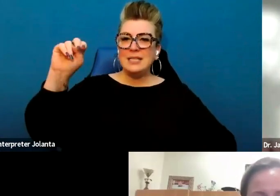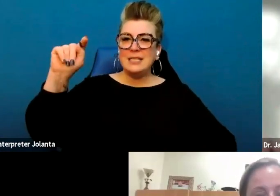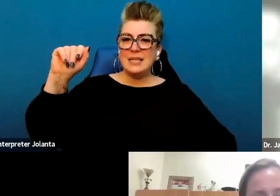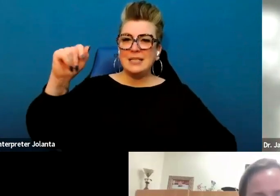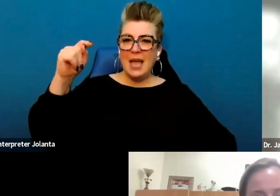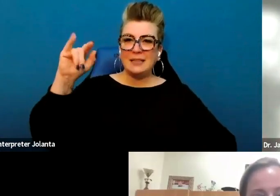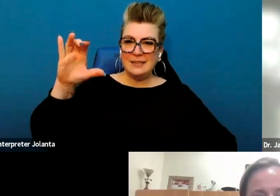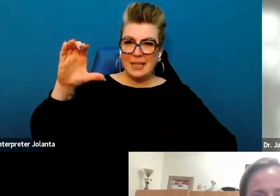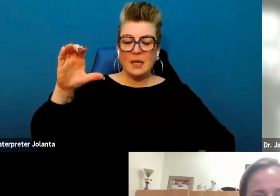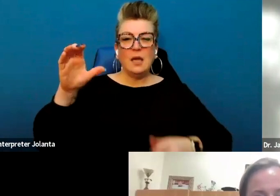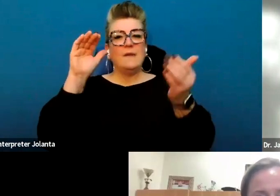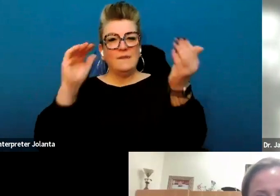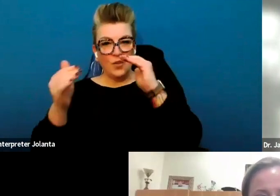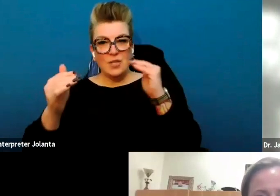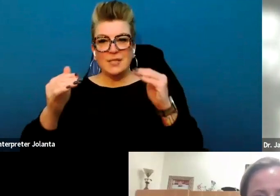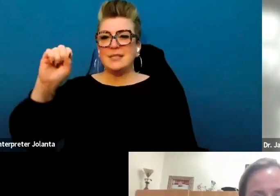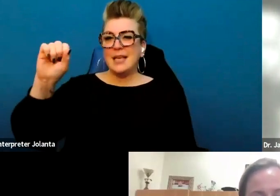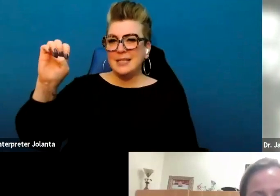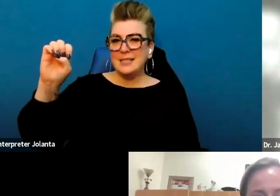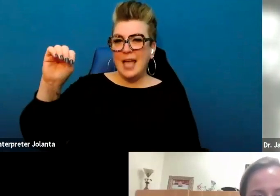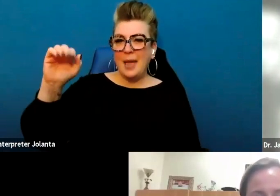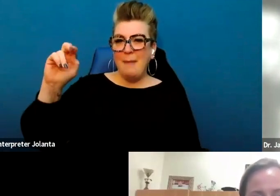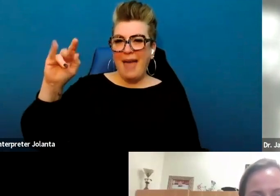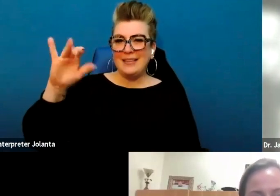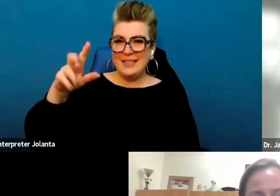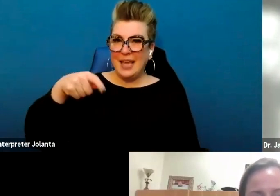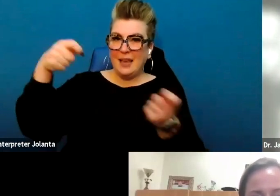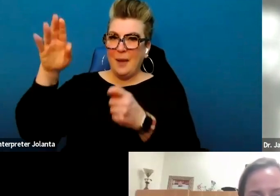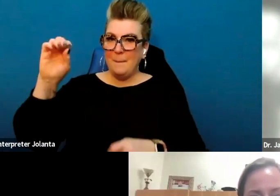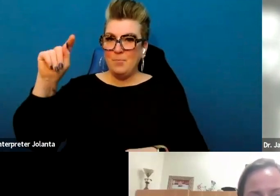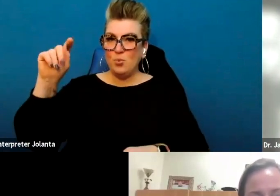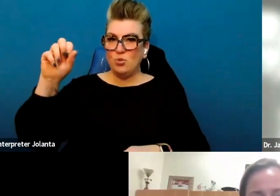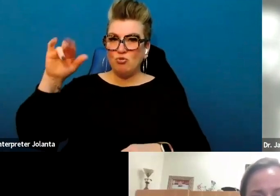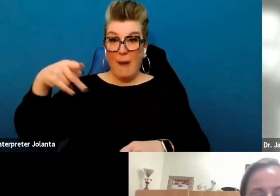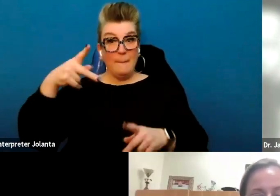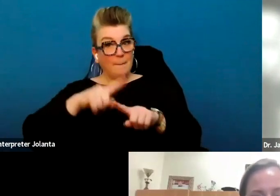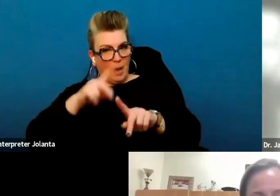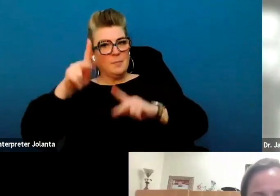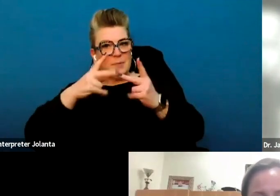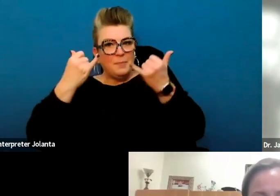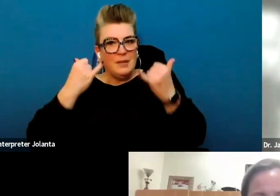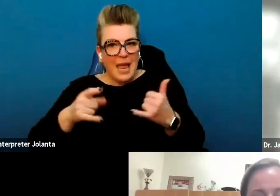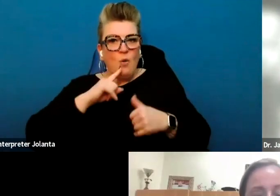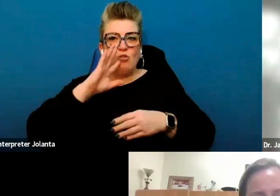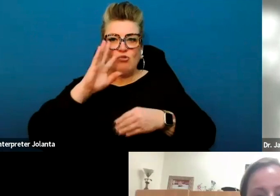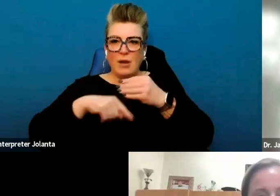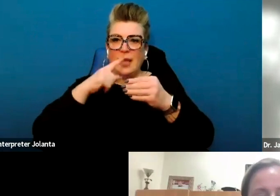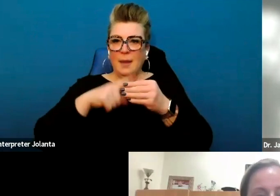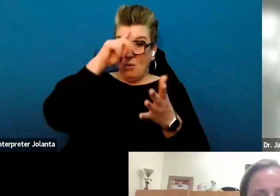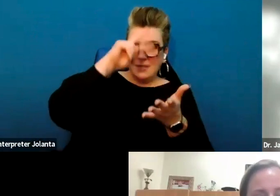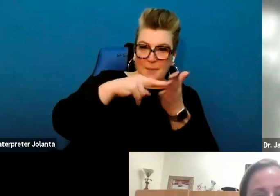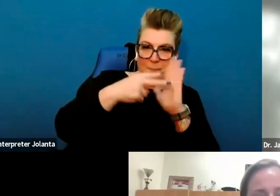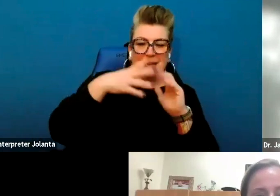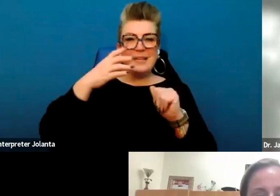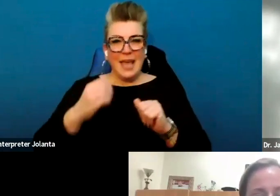semantic bootstrapping, but people have also talked about like phonological versus semantic bootstrapping. So, yeah,